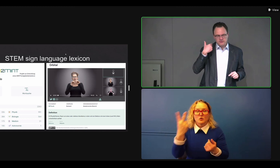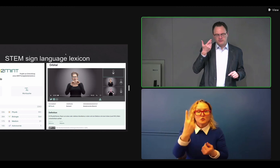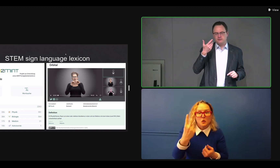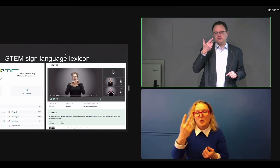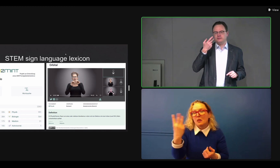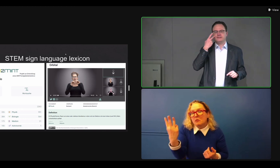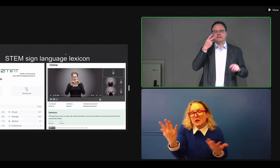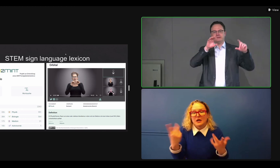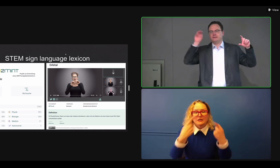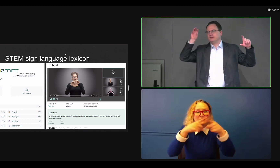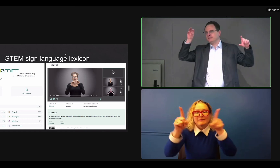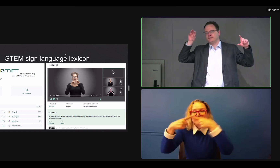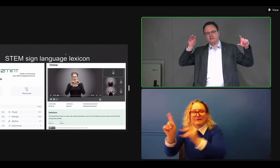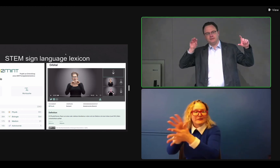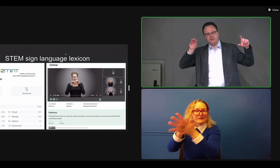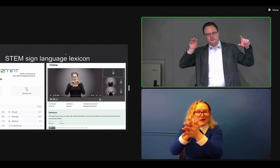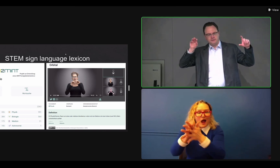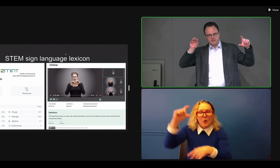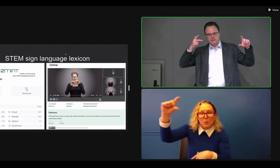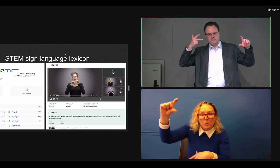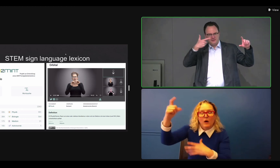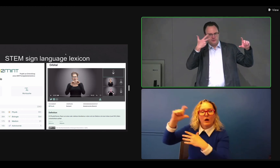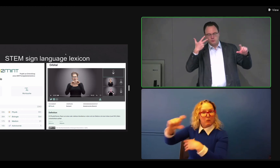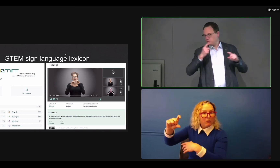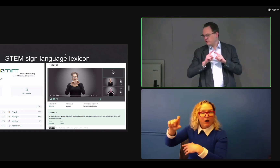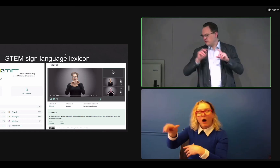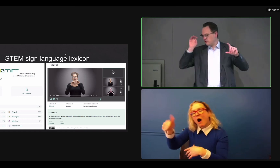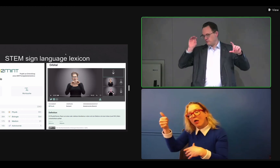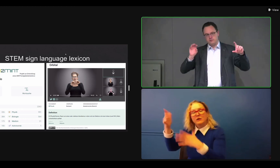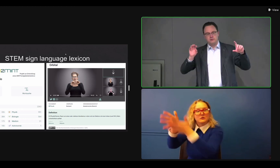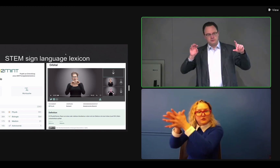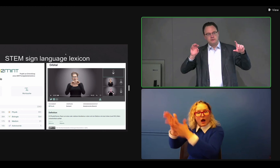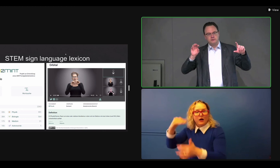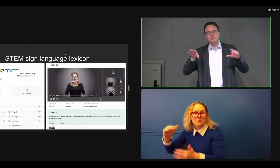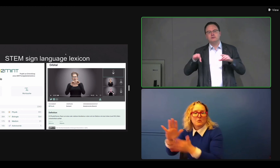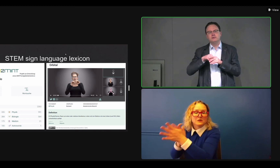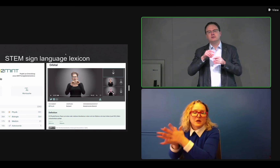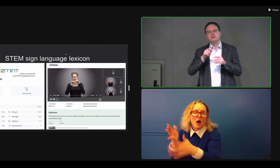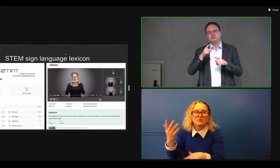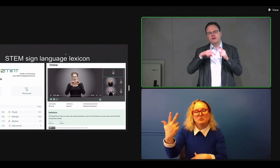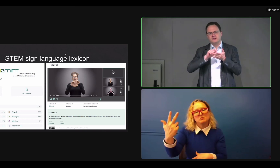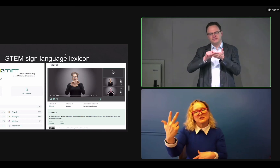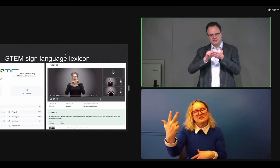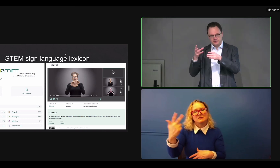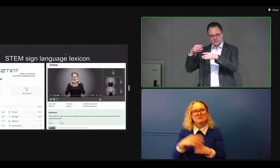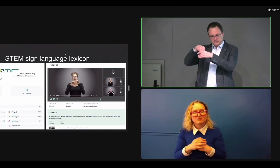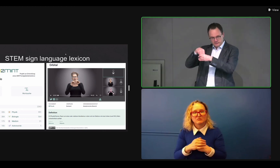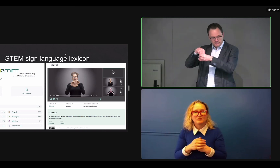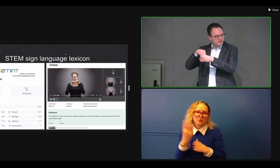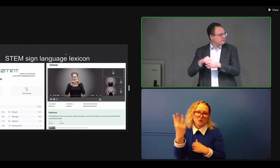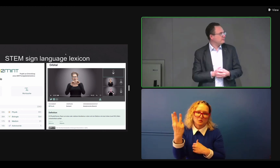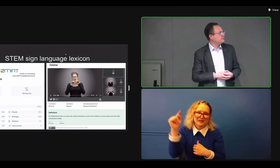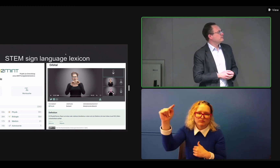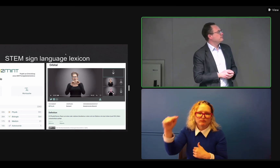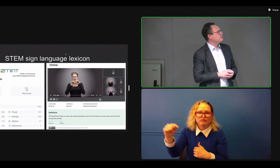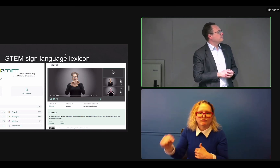There may be 2 or 3 different signed options for a single concept. You may see that here where there's one German word